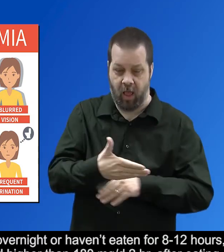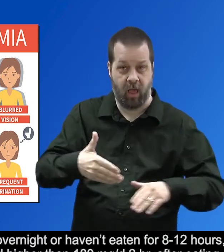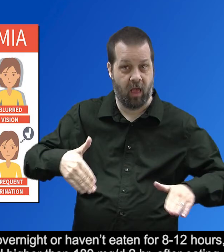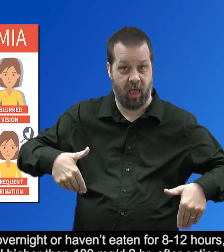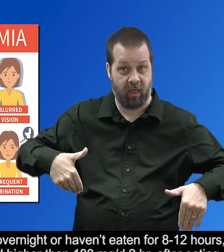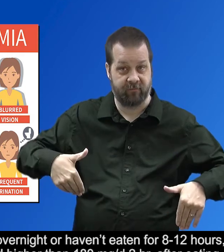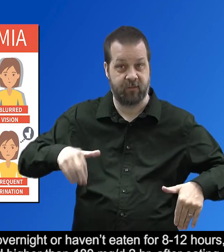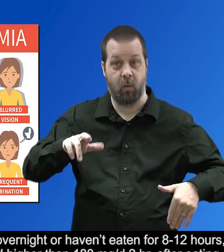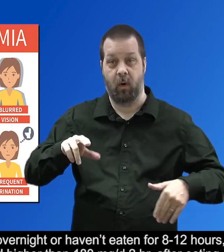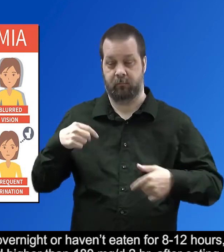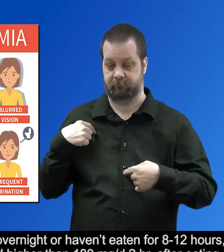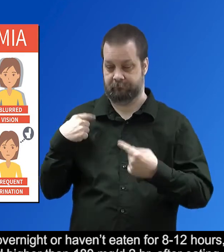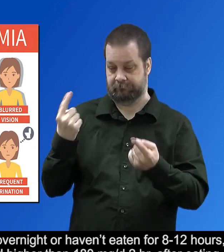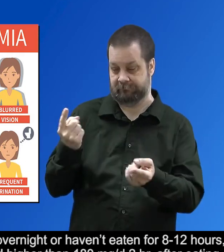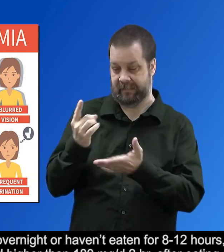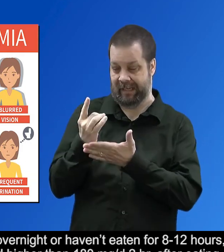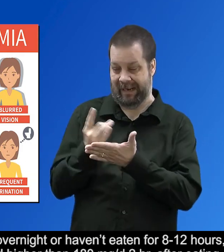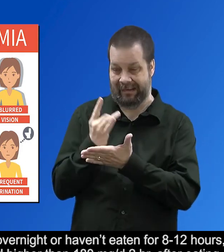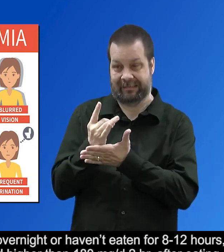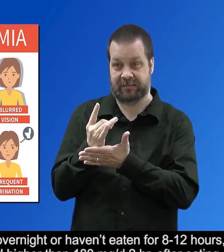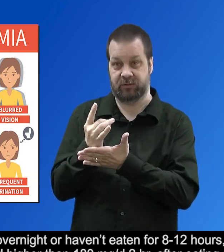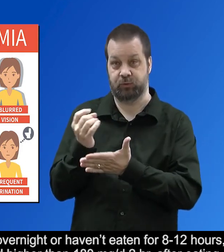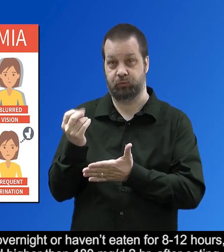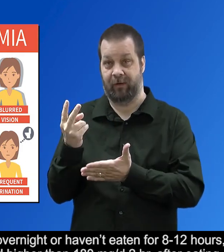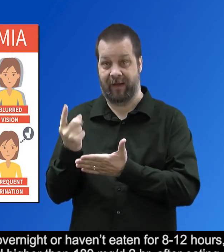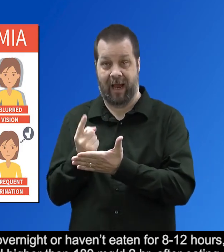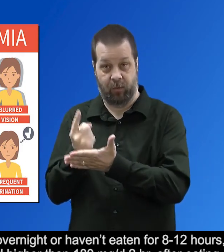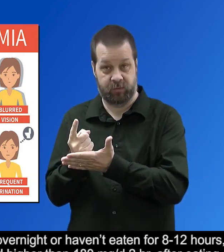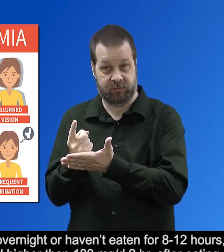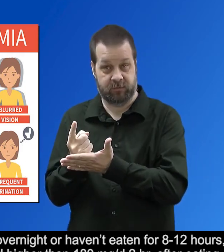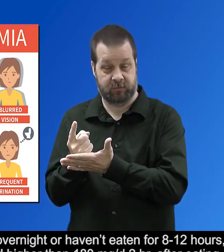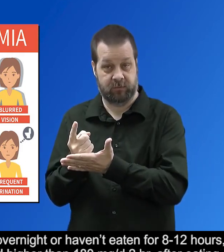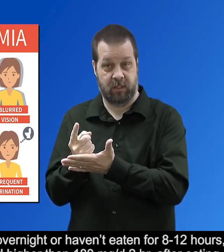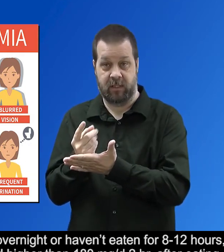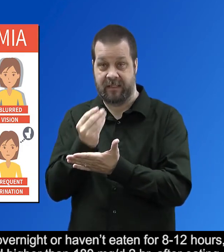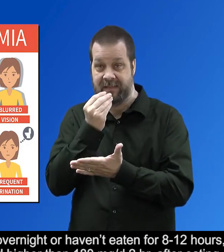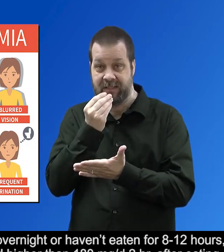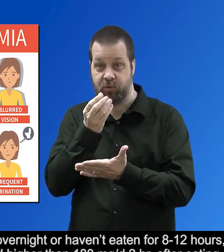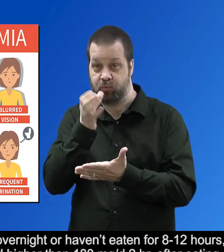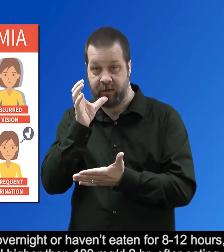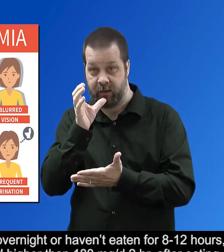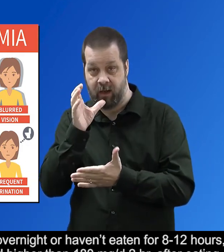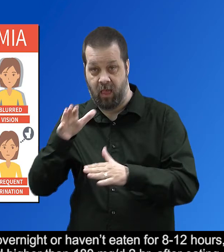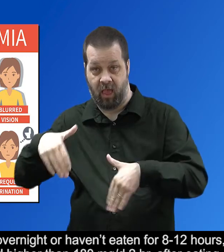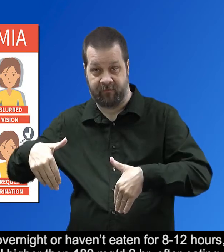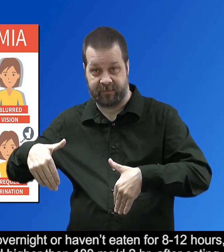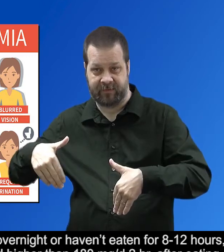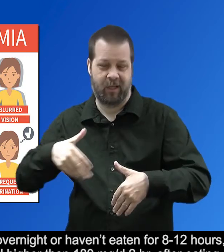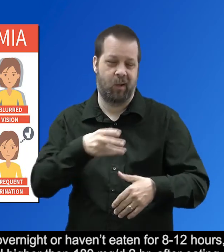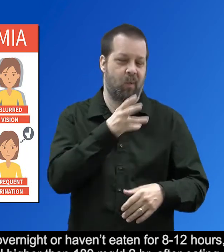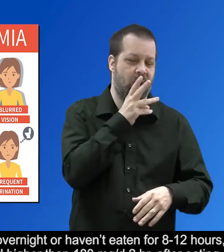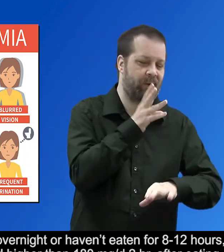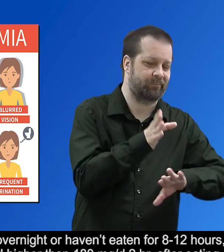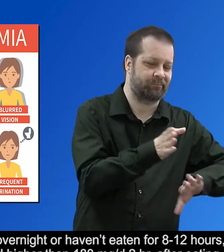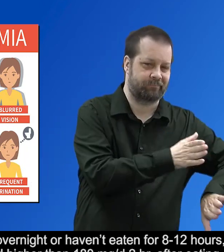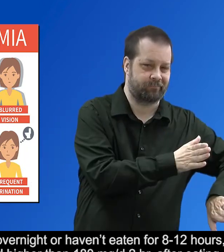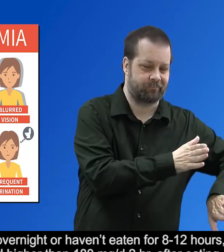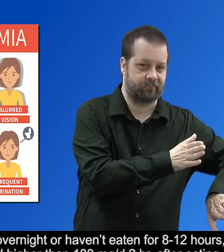or drank overnight, or haven't eaten for 8 to 12 hours. That doesn't include